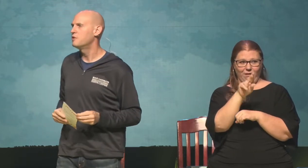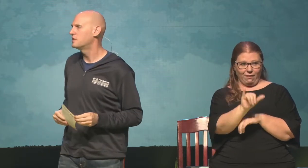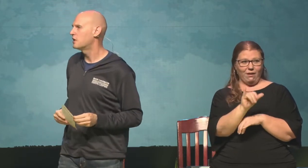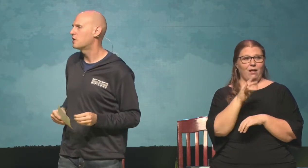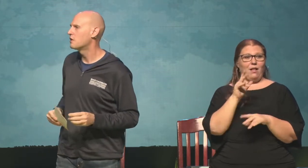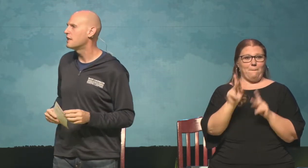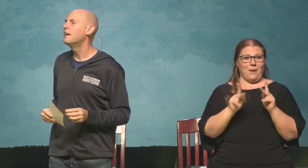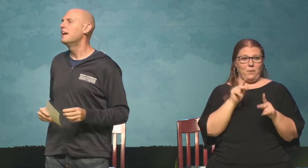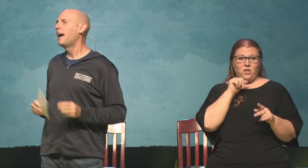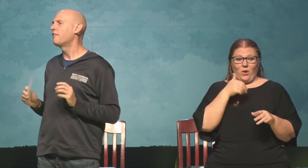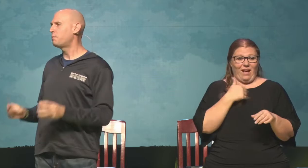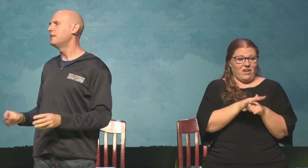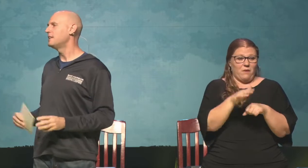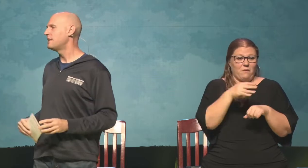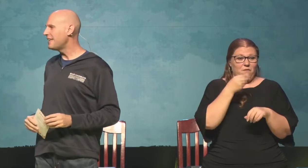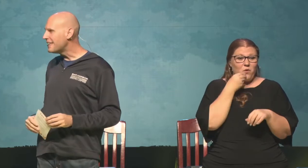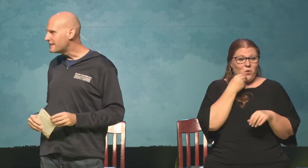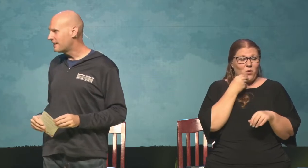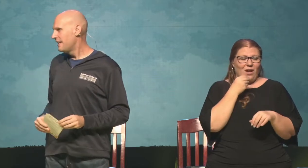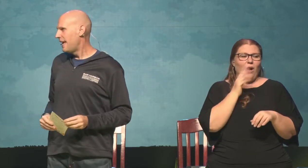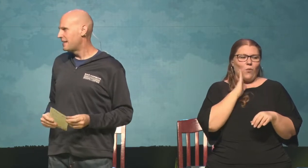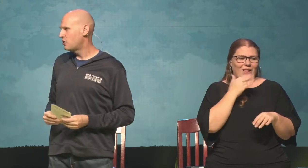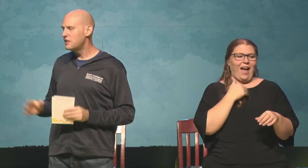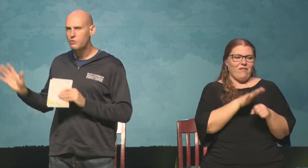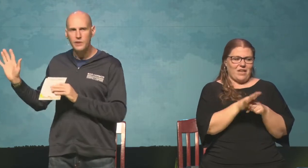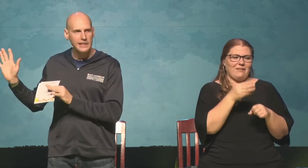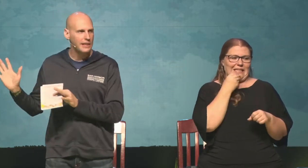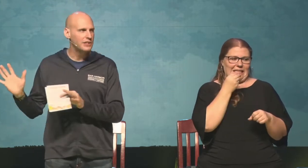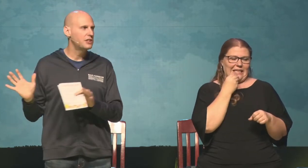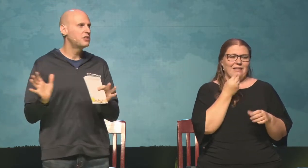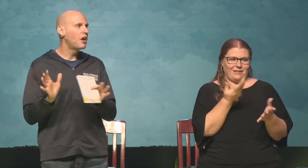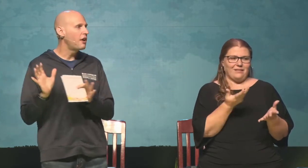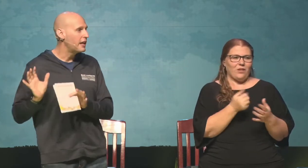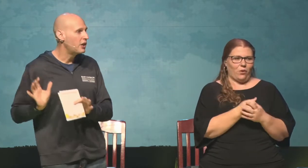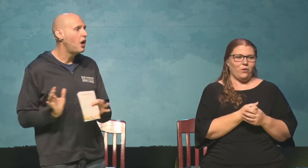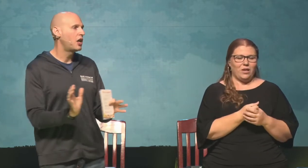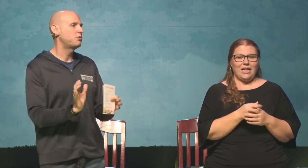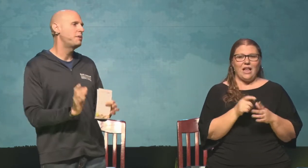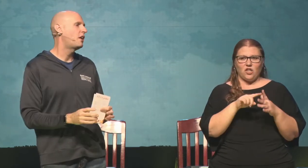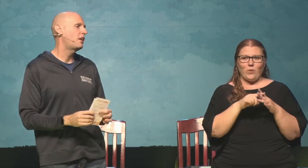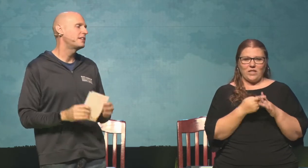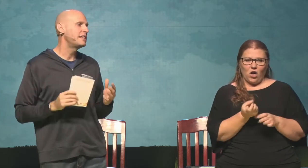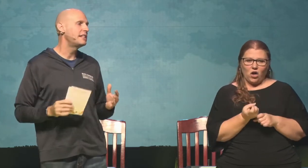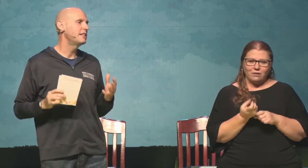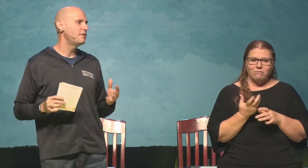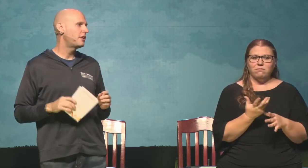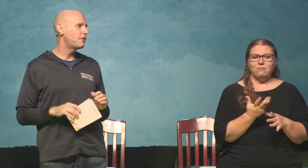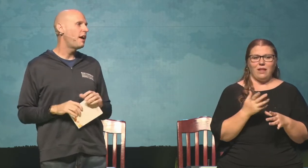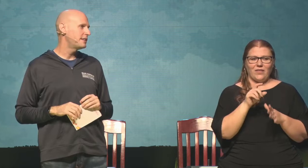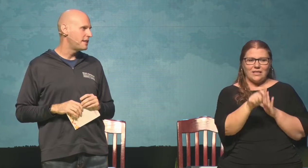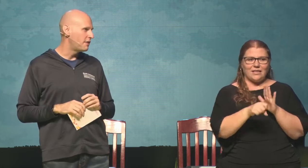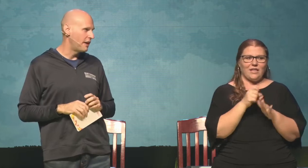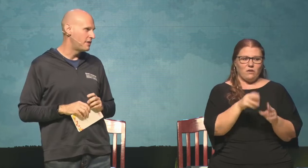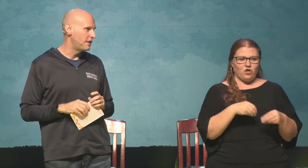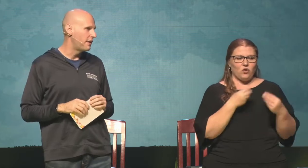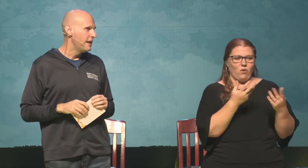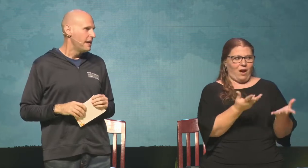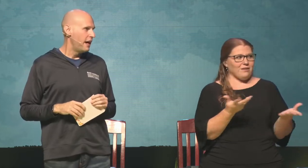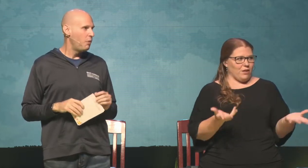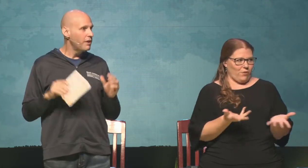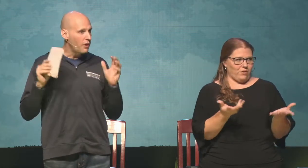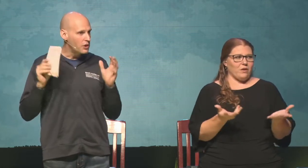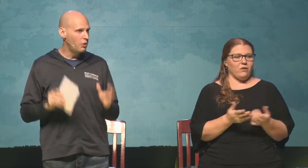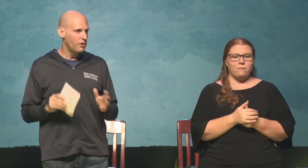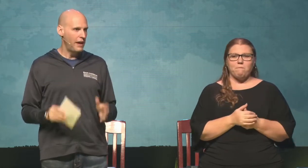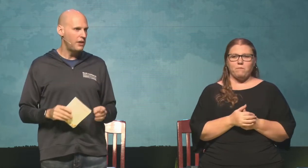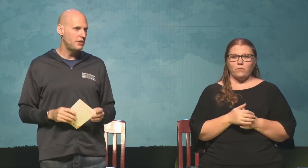with food insecurity have plenty to eat. And so this really does start and launch what we call our season of generosity around here.